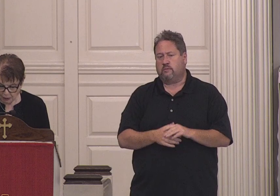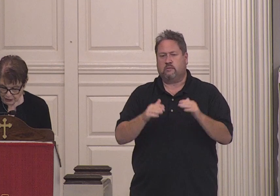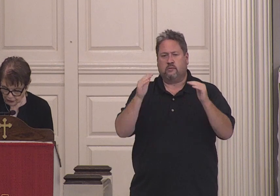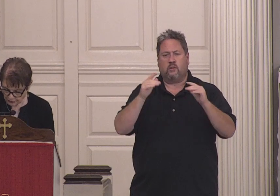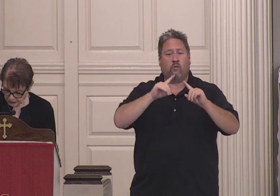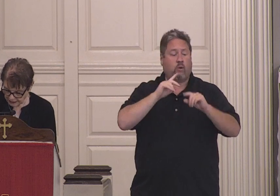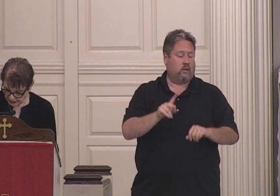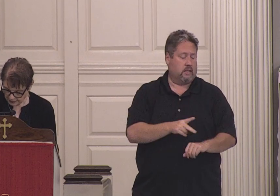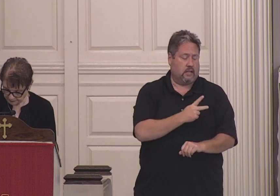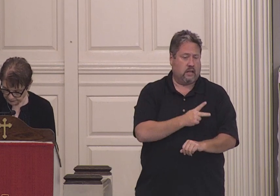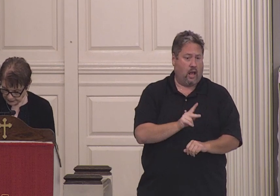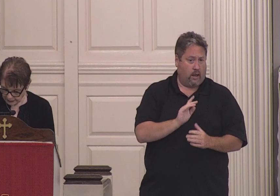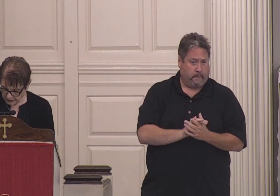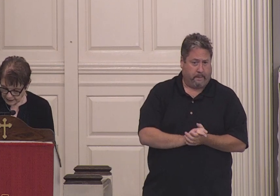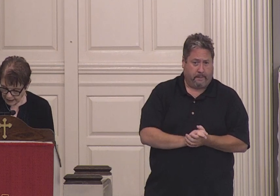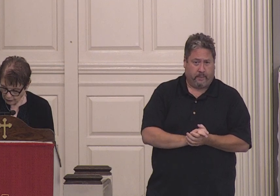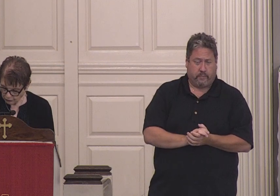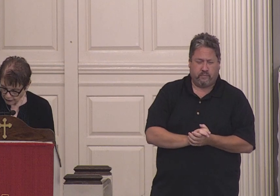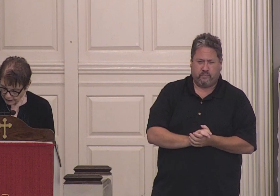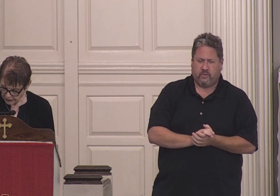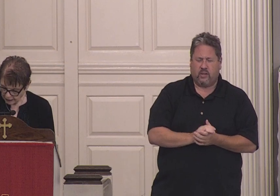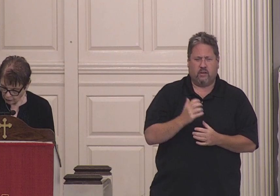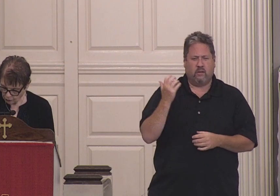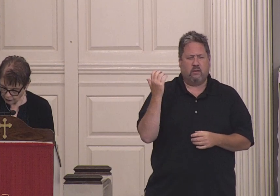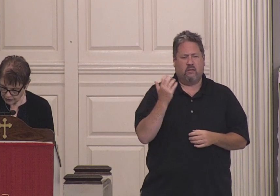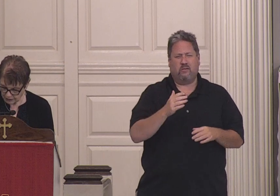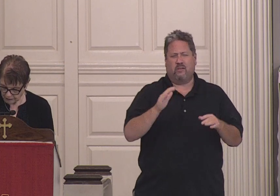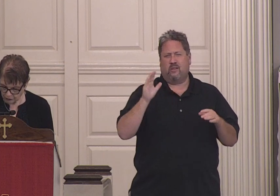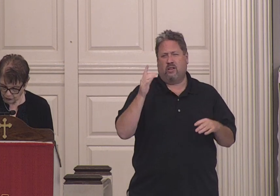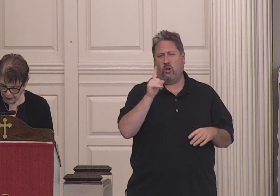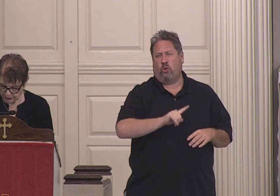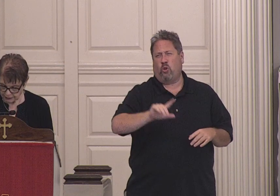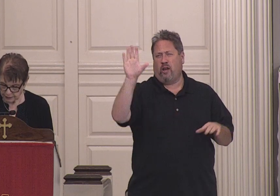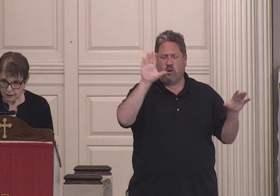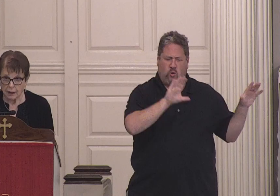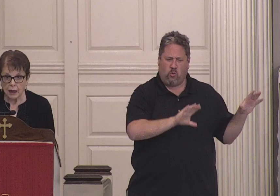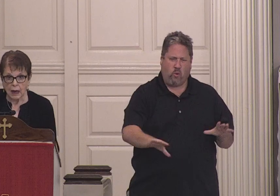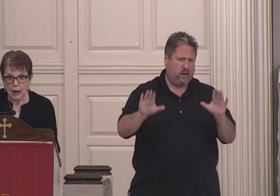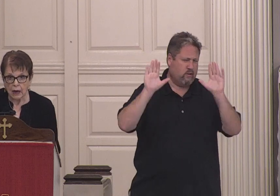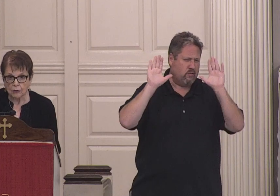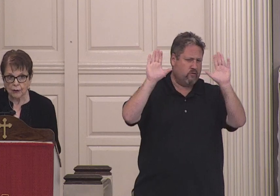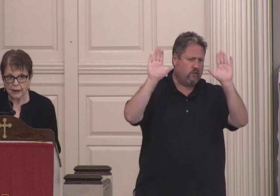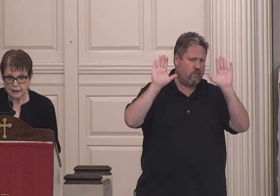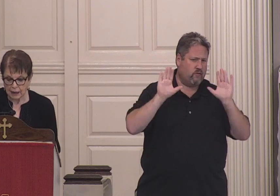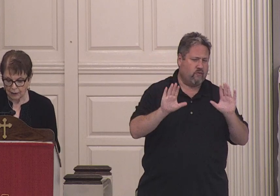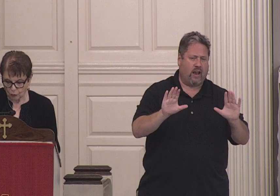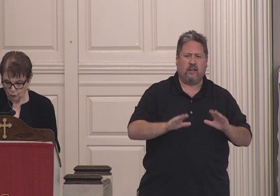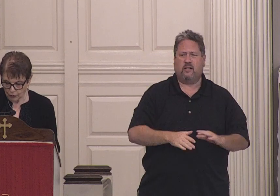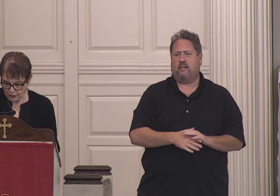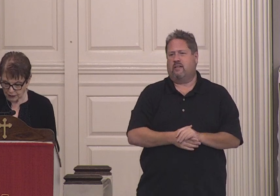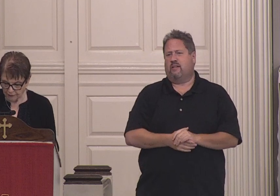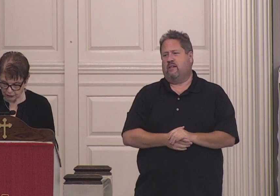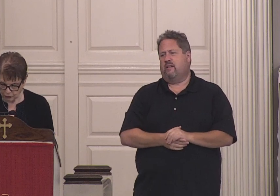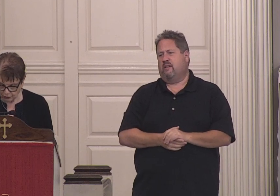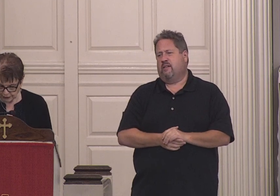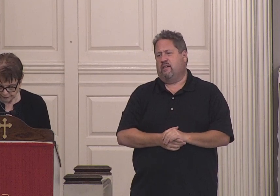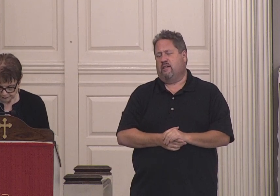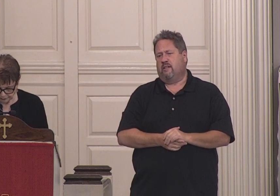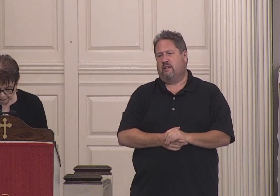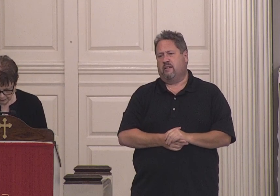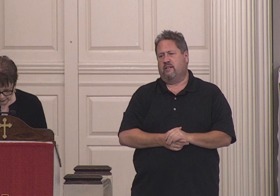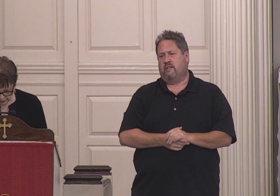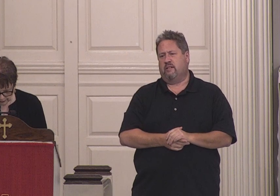The responsorial psalm is, how great are the works of the Lord. How great are the works of the